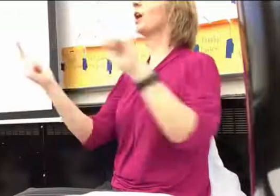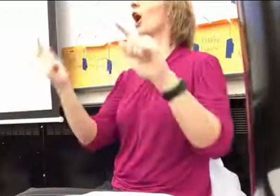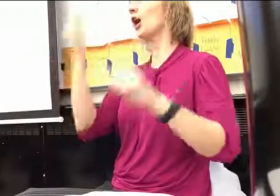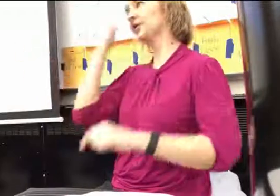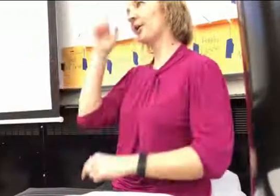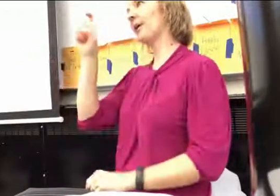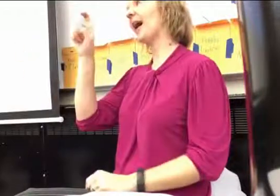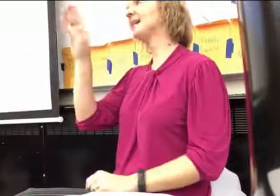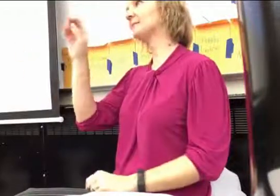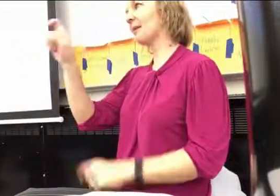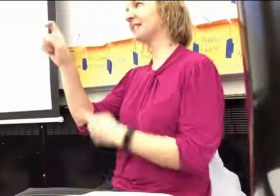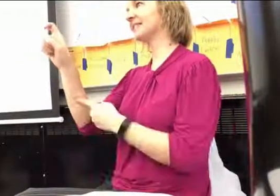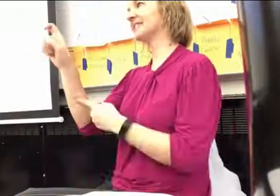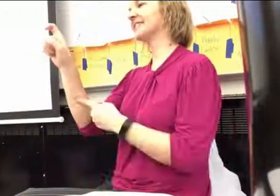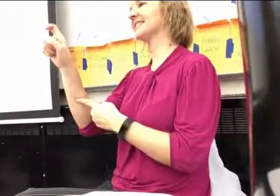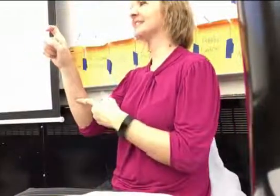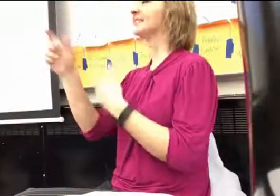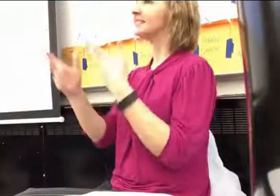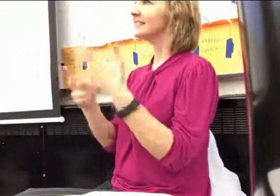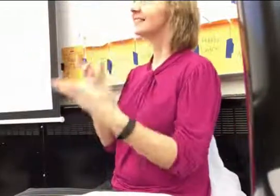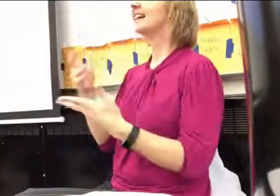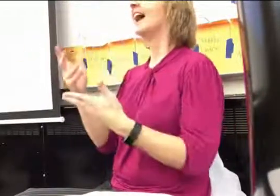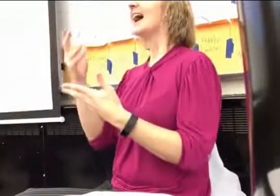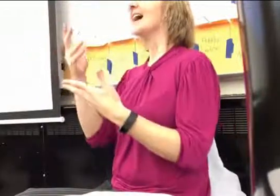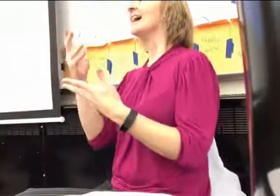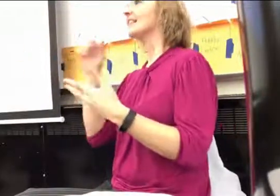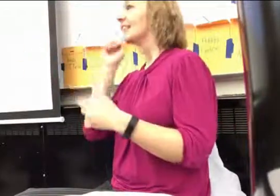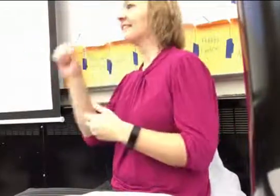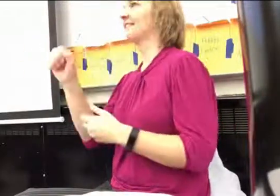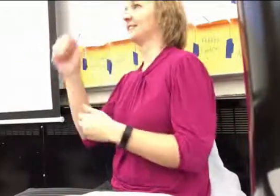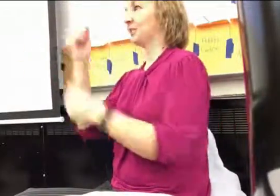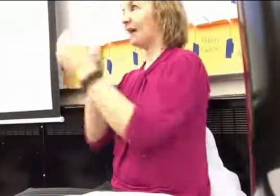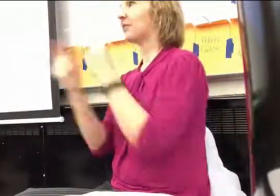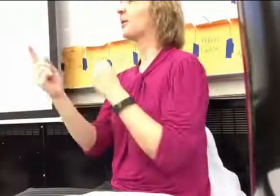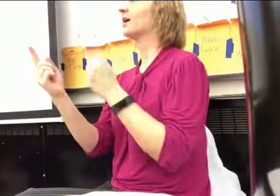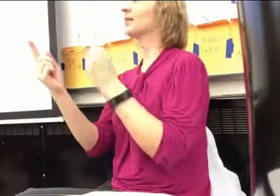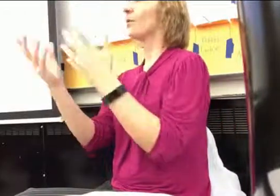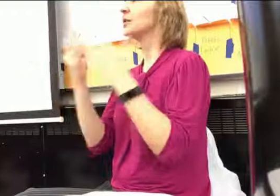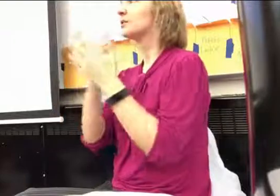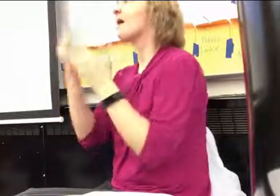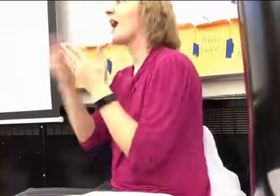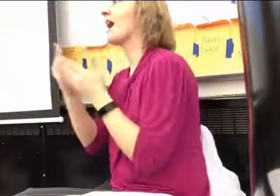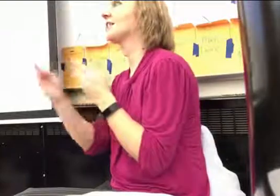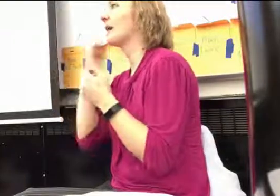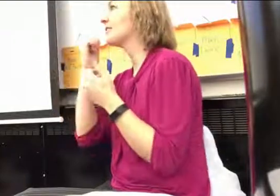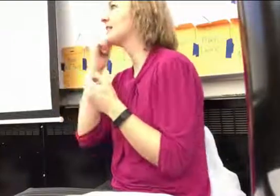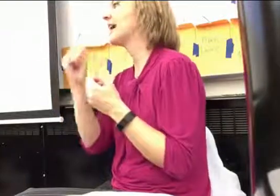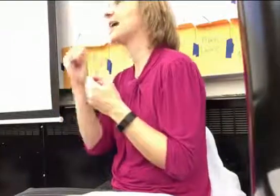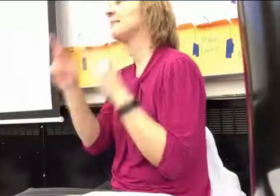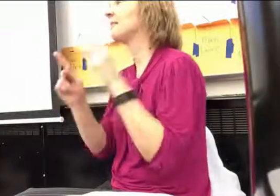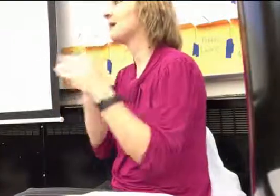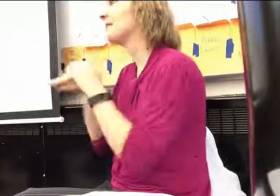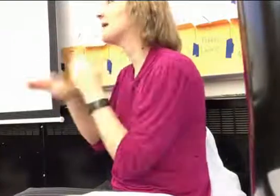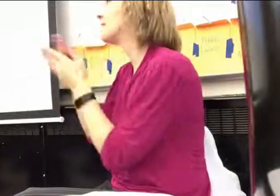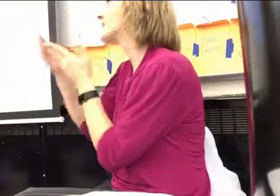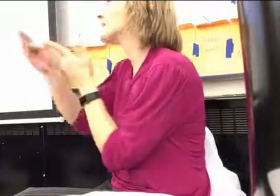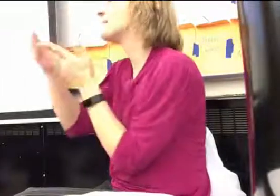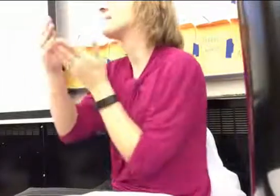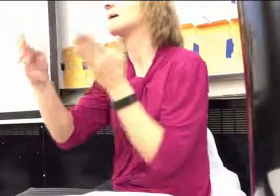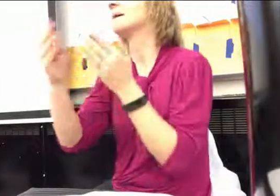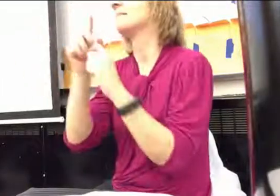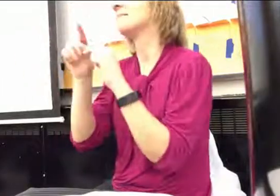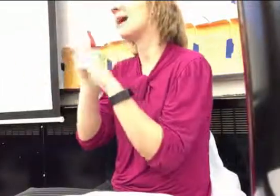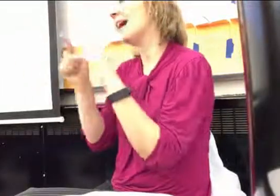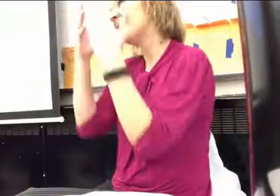Xbox is life, which means that everybody wants this product. And so everybody's going every single day and buying this. Now,